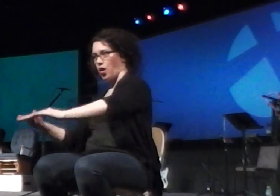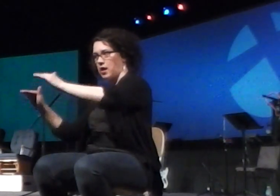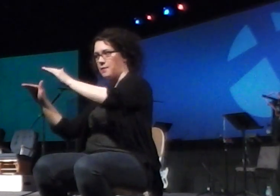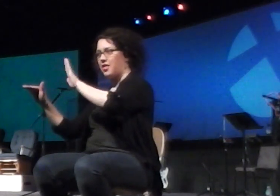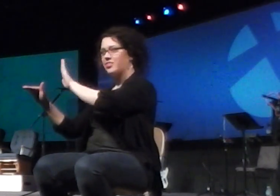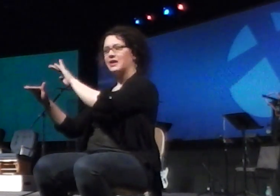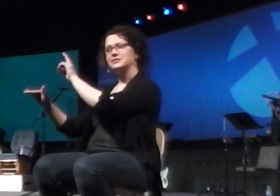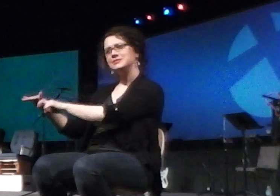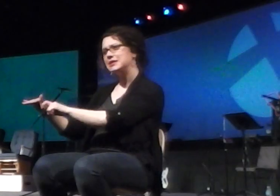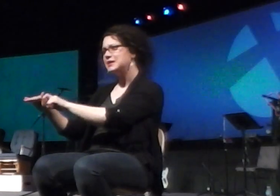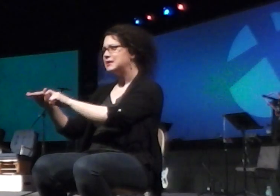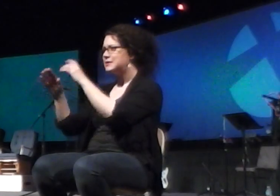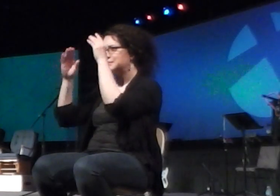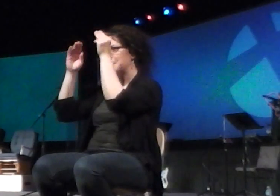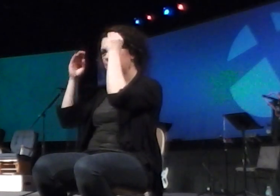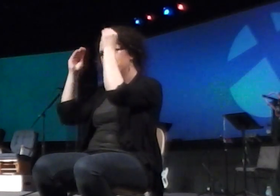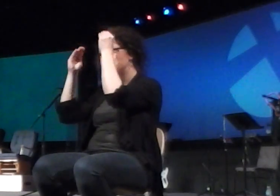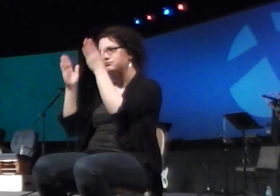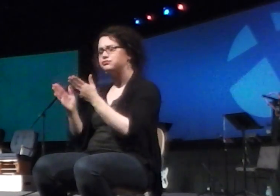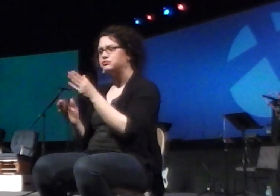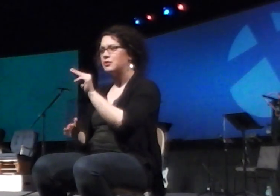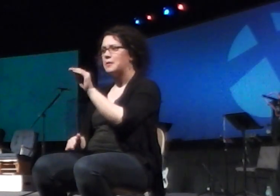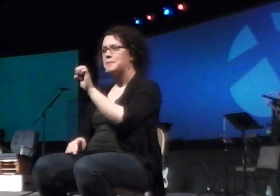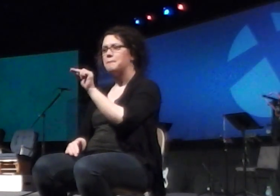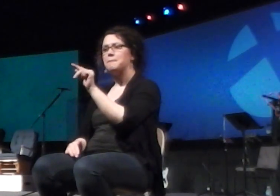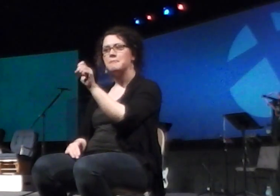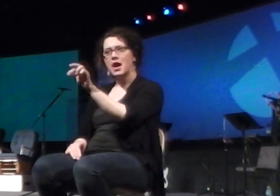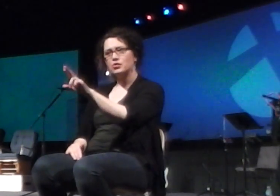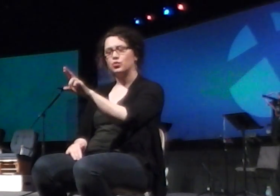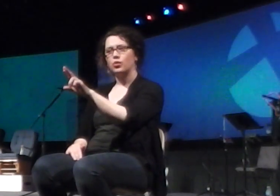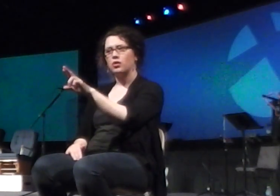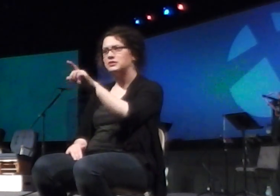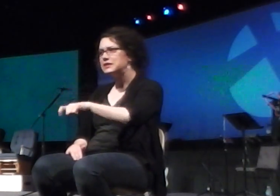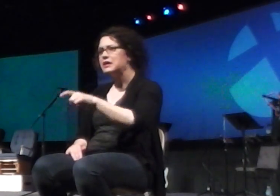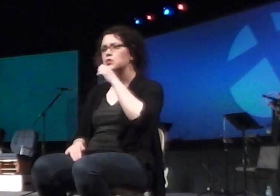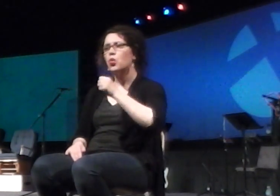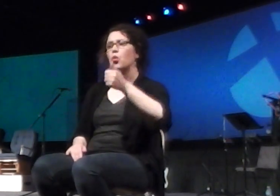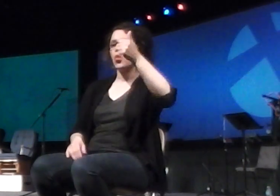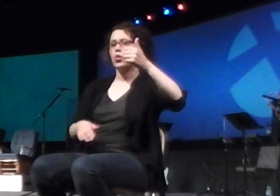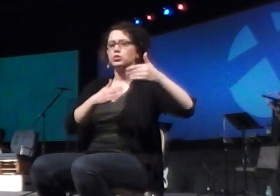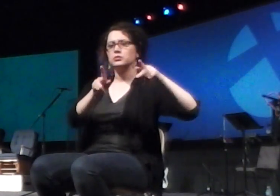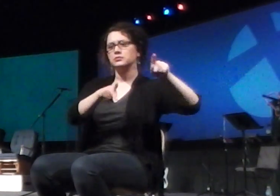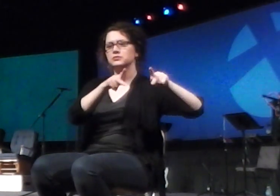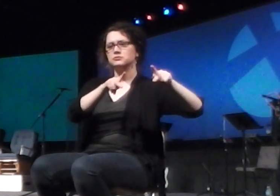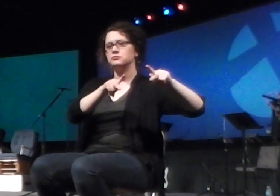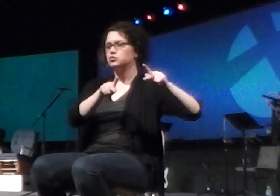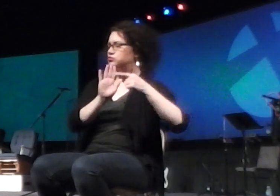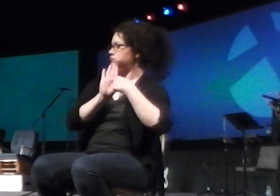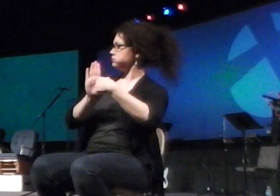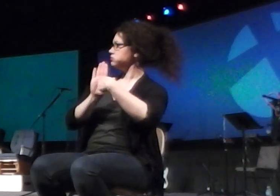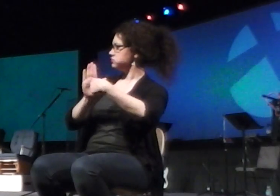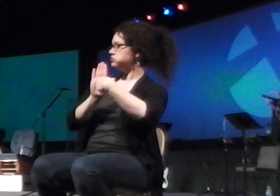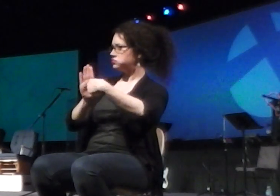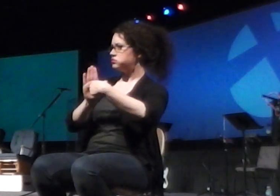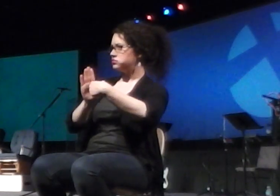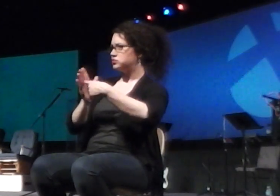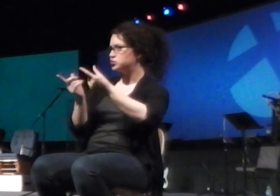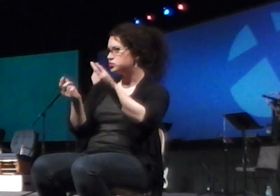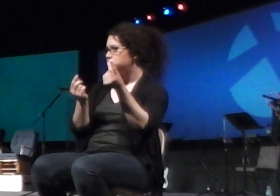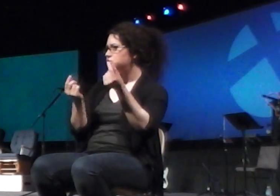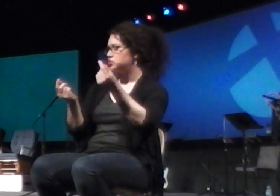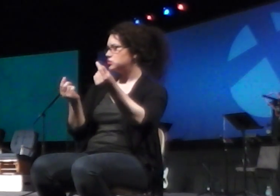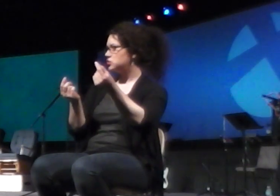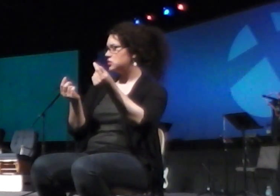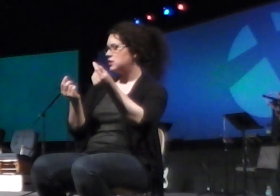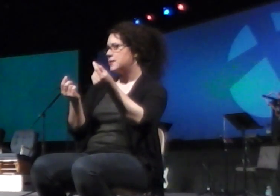needs mentors so desperately. They need the older generation to model and